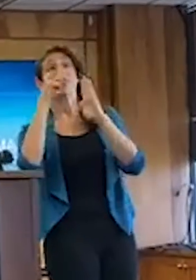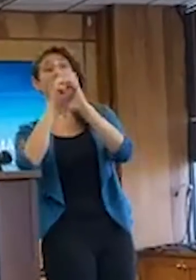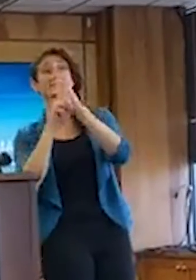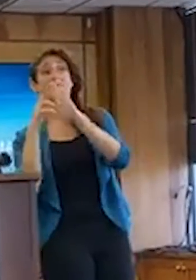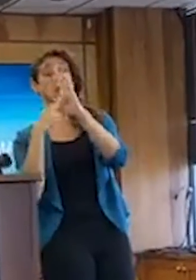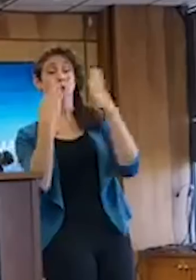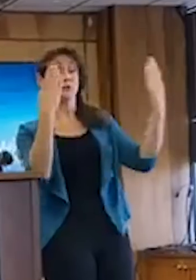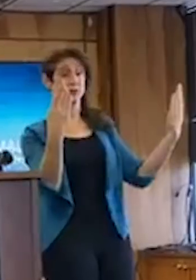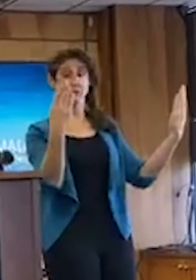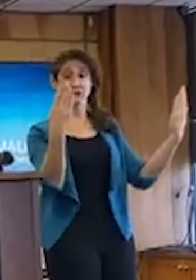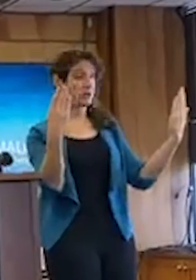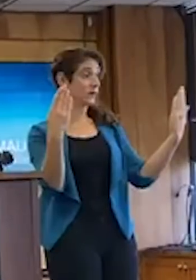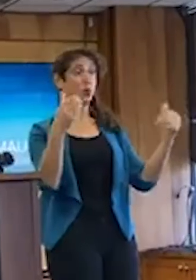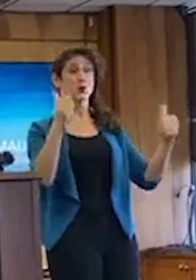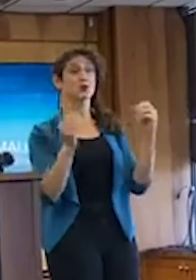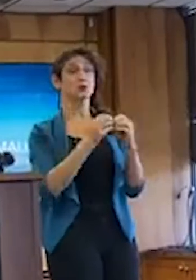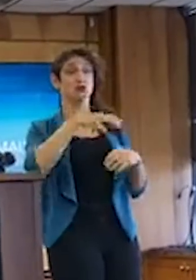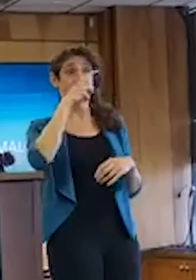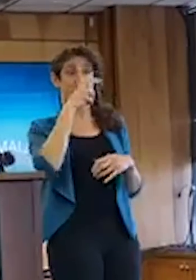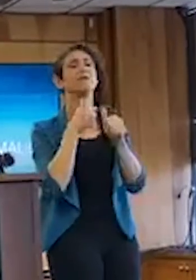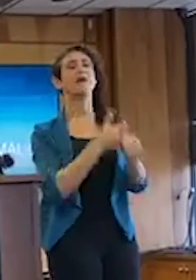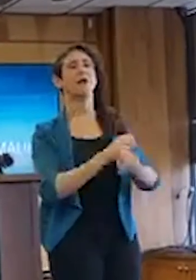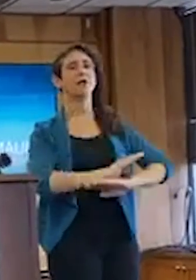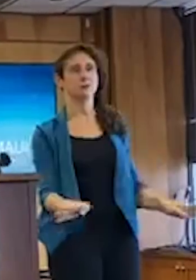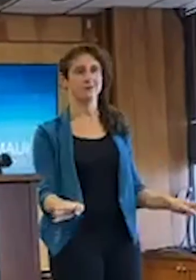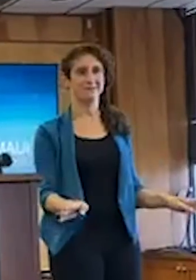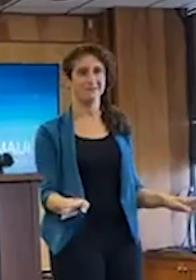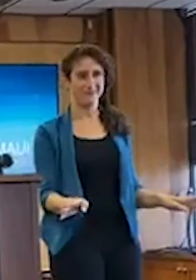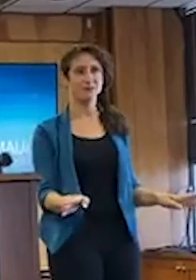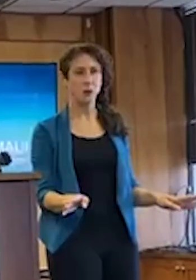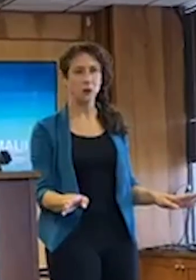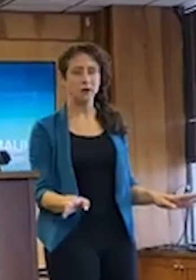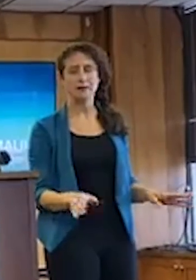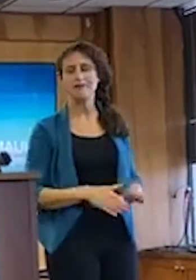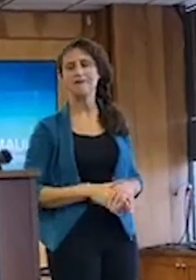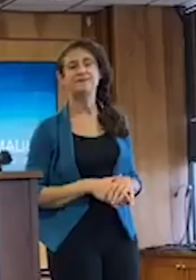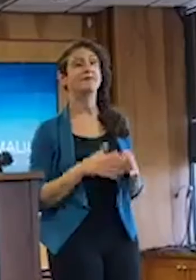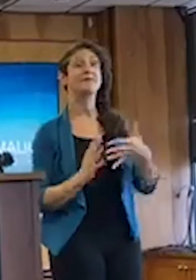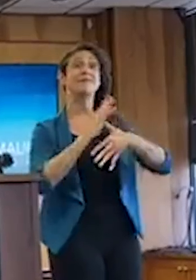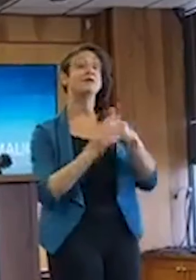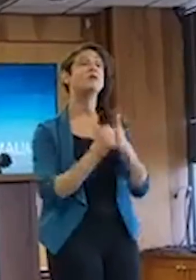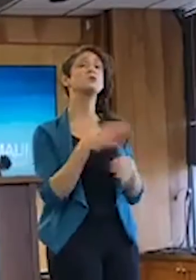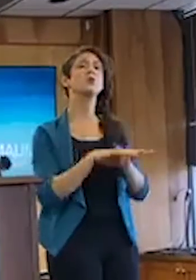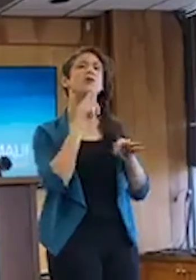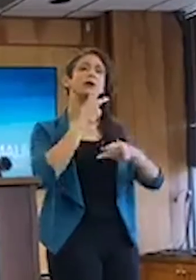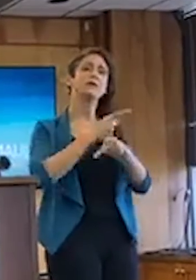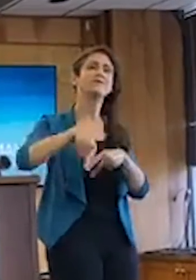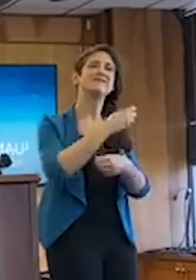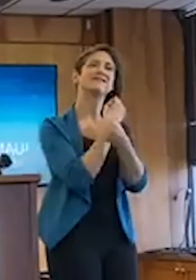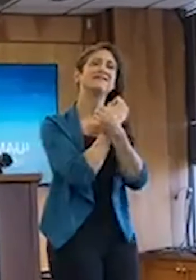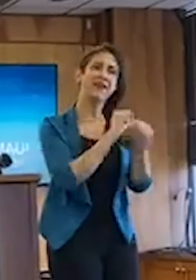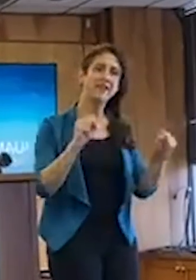then the rules for Maui County will be applicable. In other words, priority is for safety and well-being, and